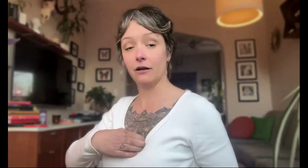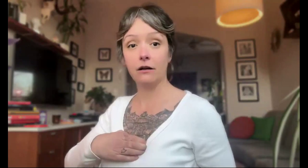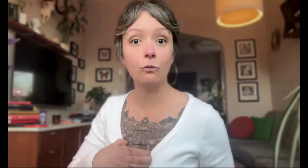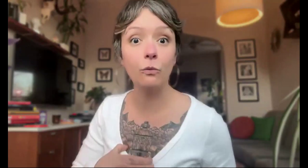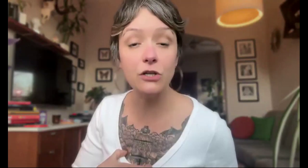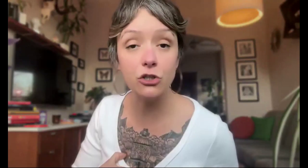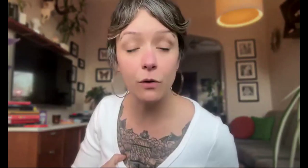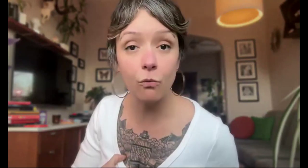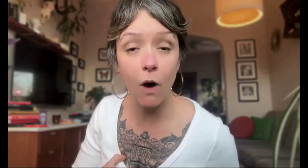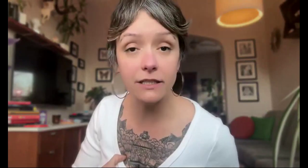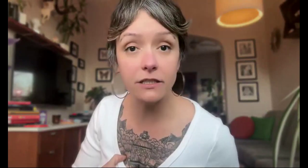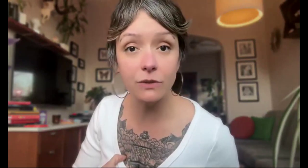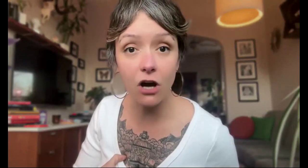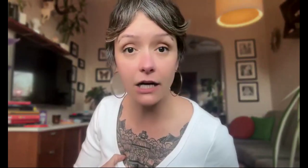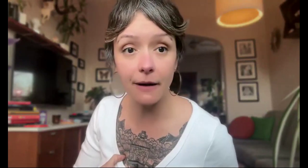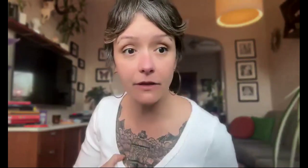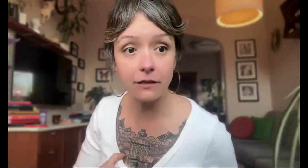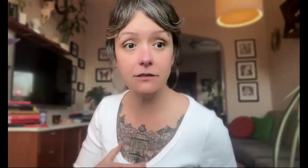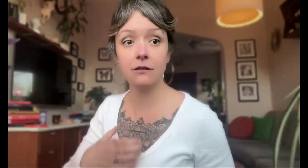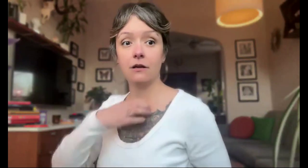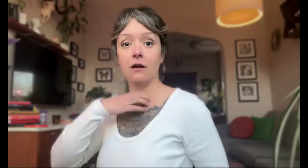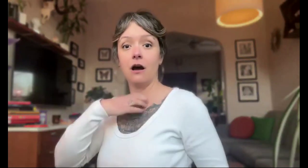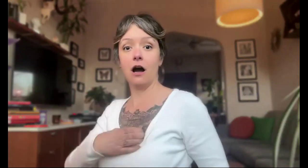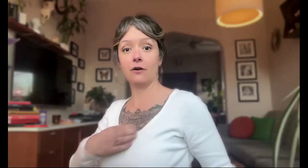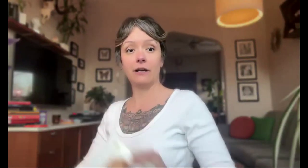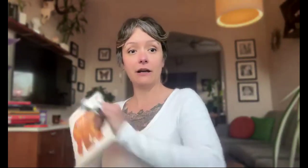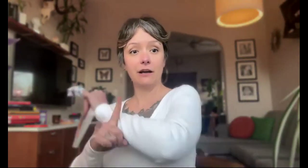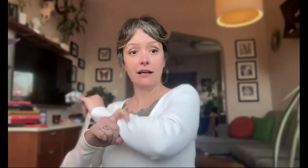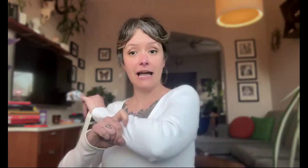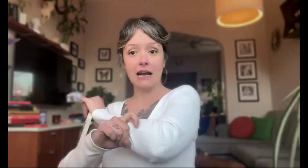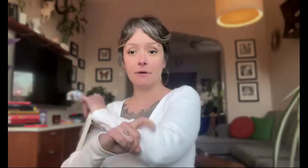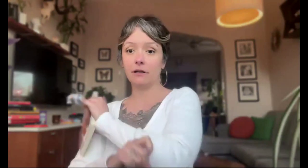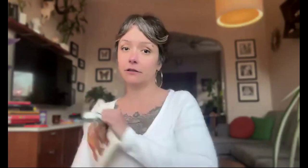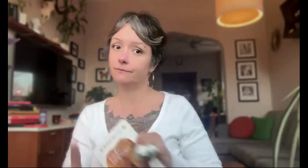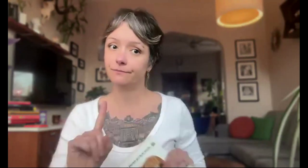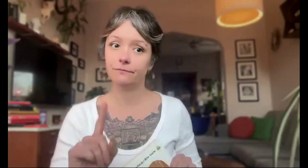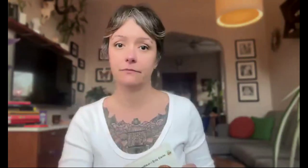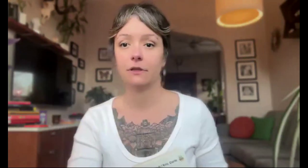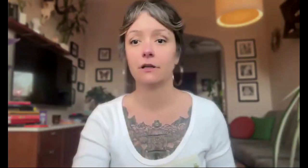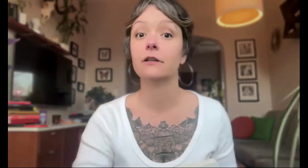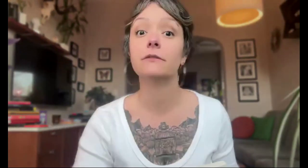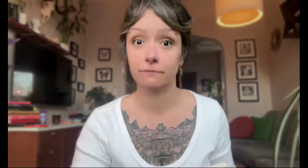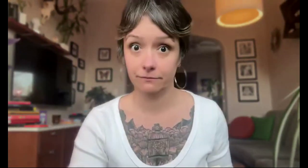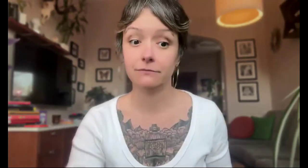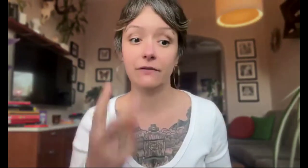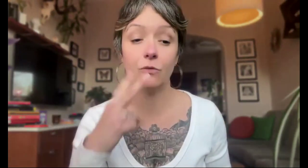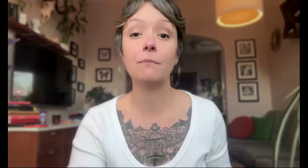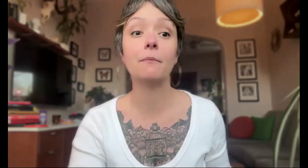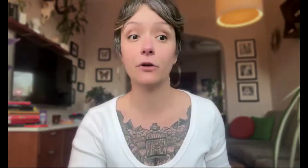Hungry. We do it once. We talked about this. Hungry caterpillar. If you remember,